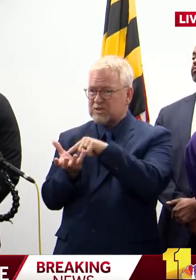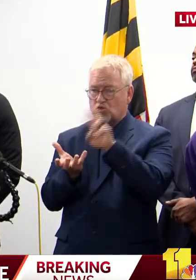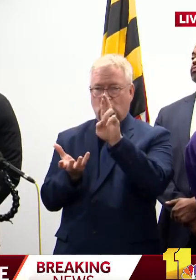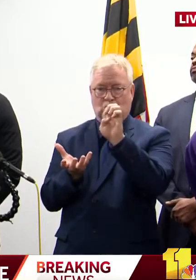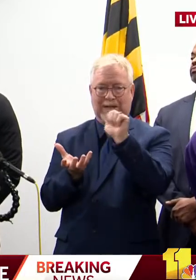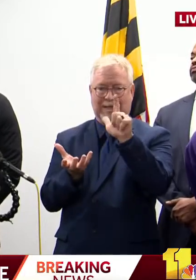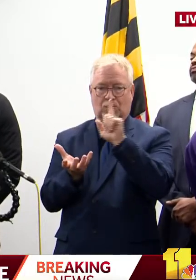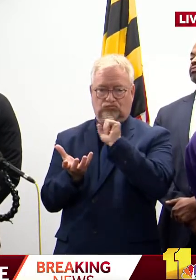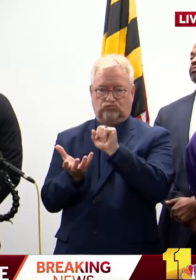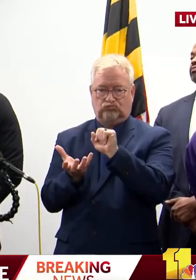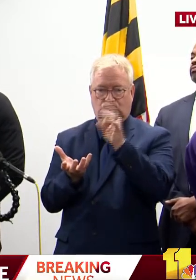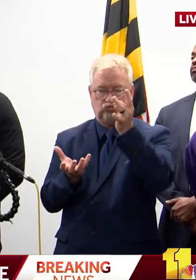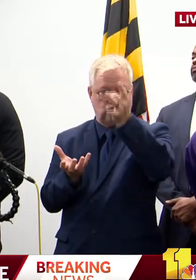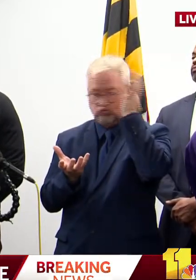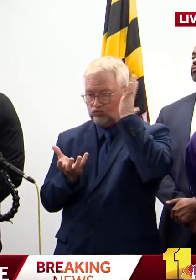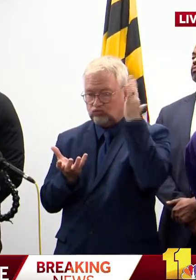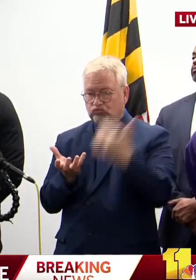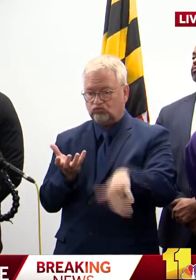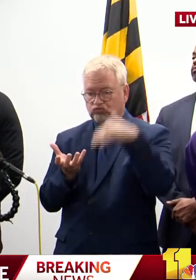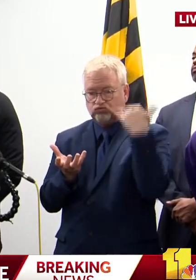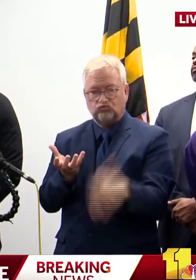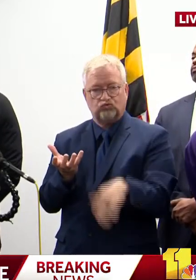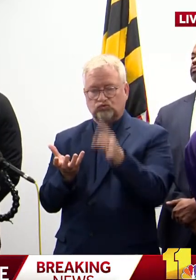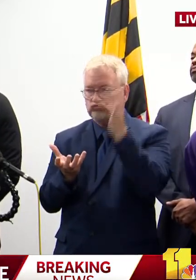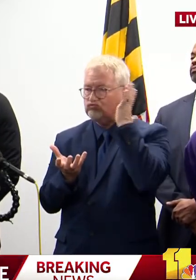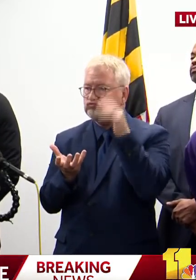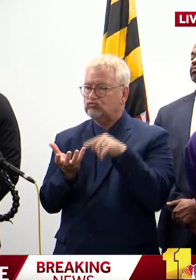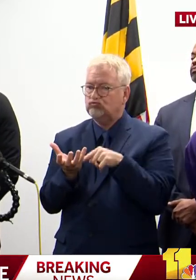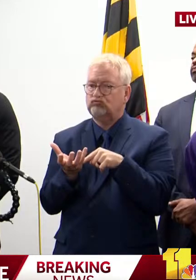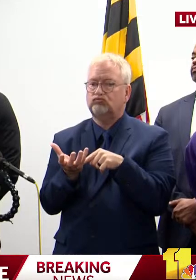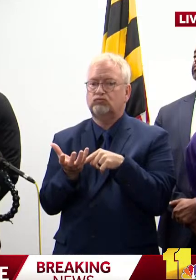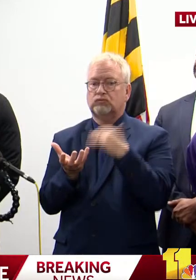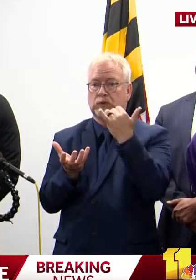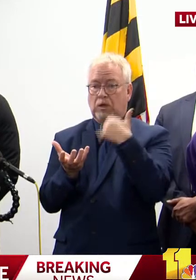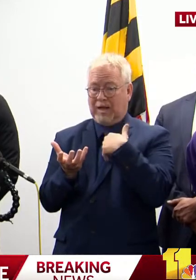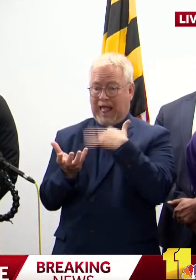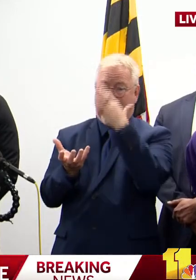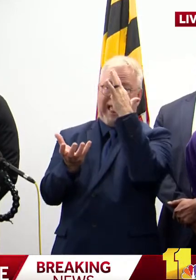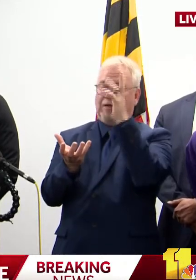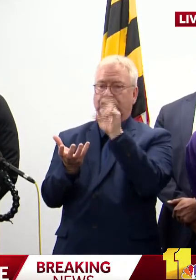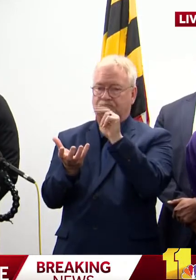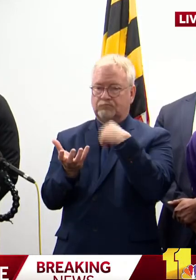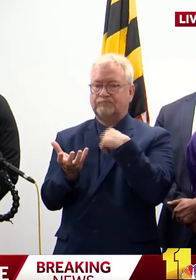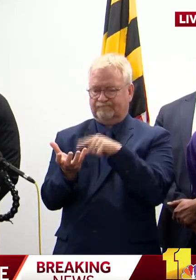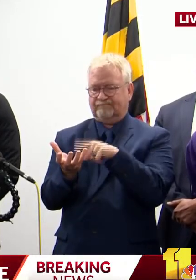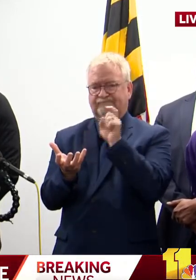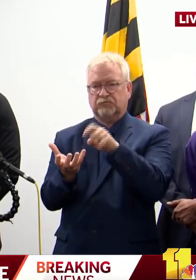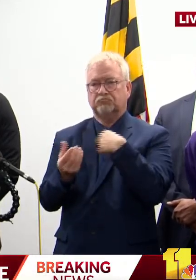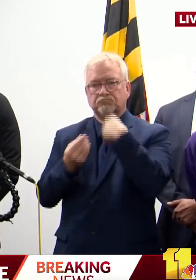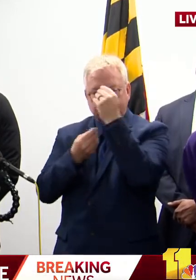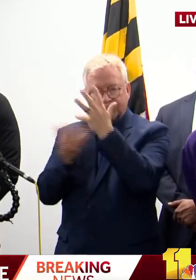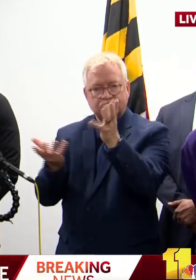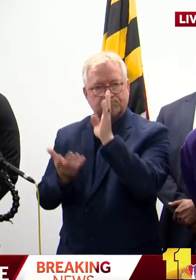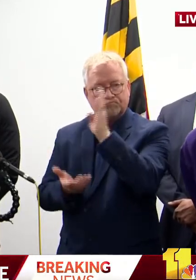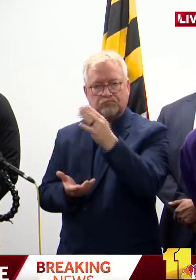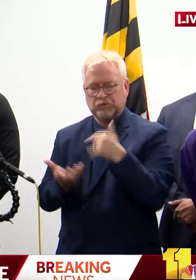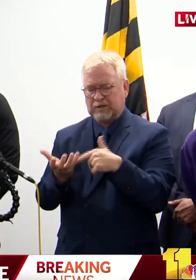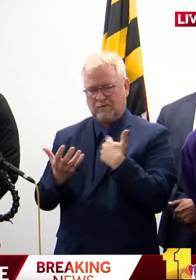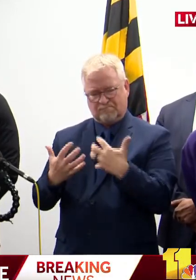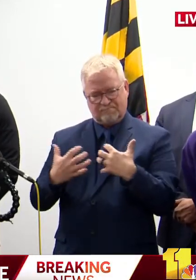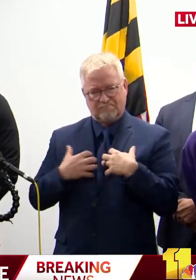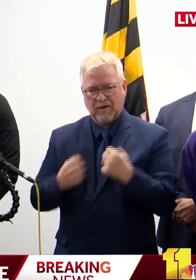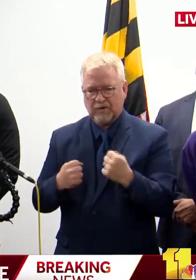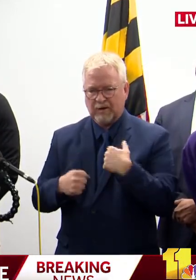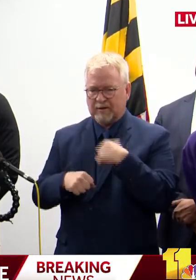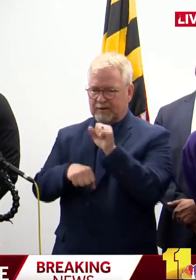daunting. But despite this task ahead of us being daunting, I can tell you right now, our resolve